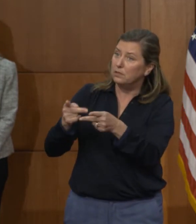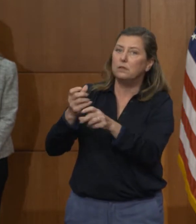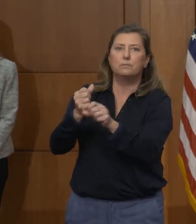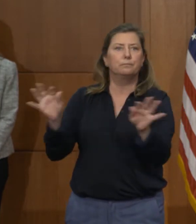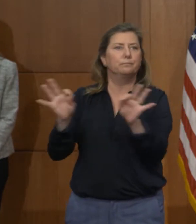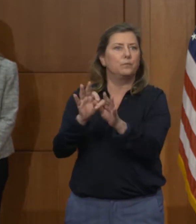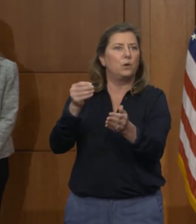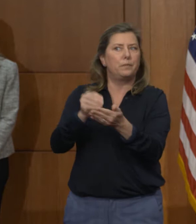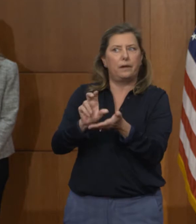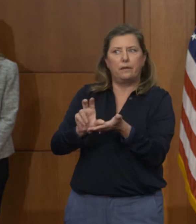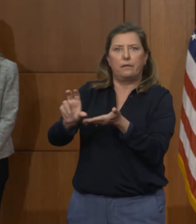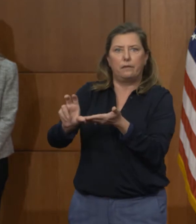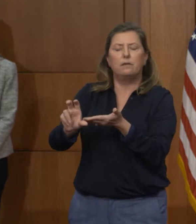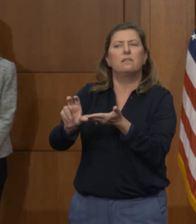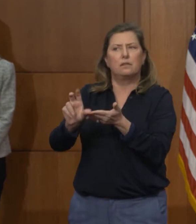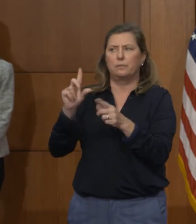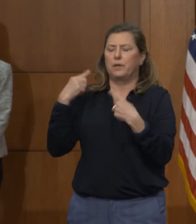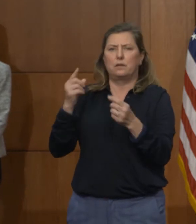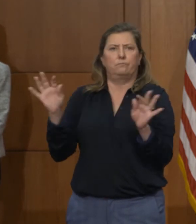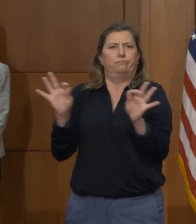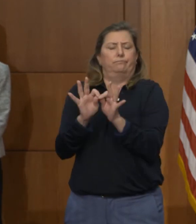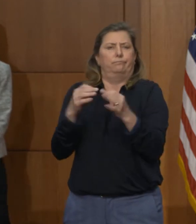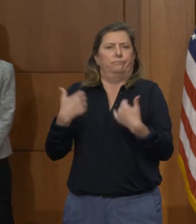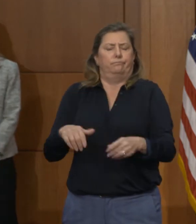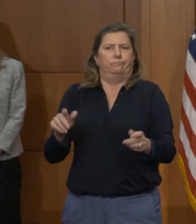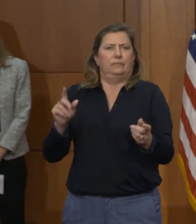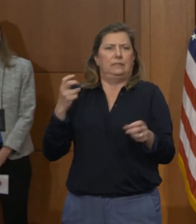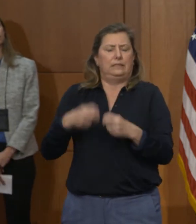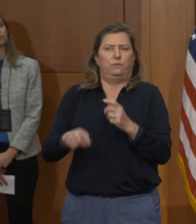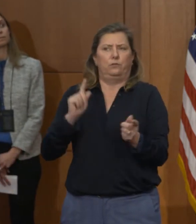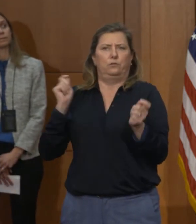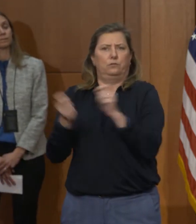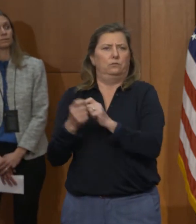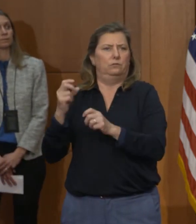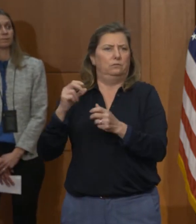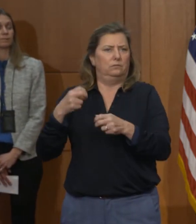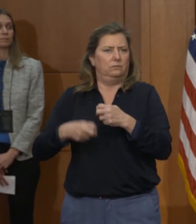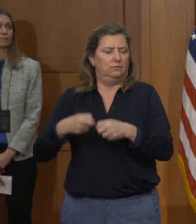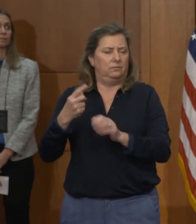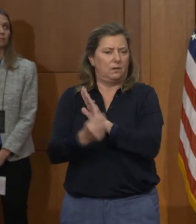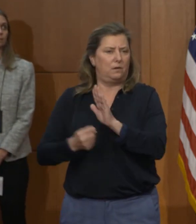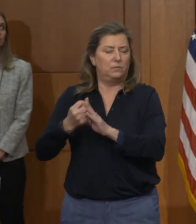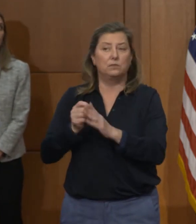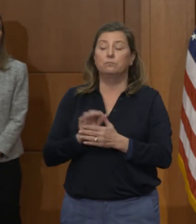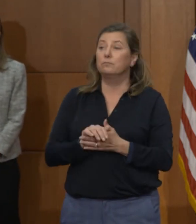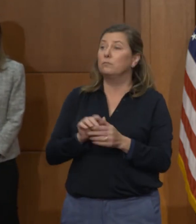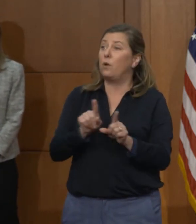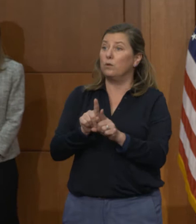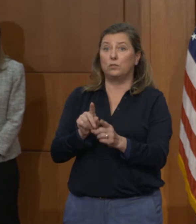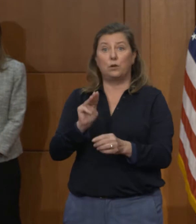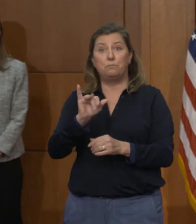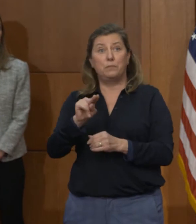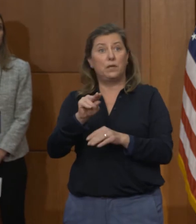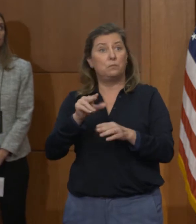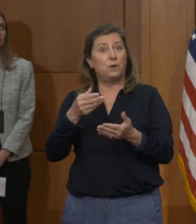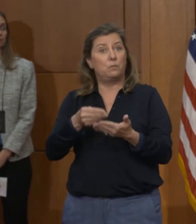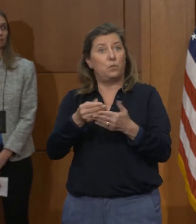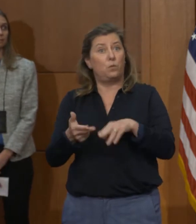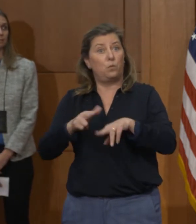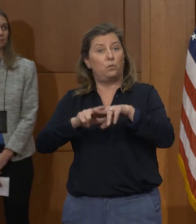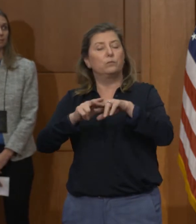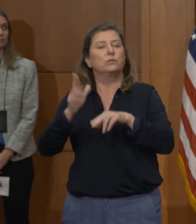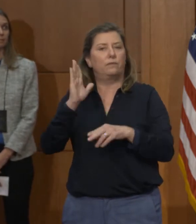of unprecedented challenges. And we will finally increase the minimum wage in our